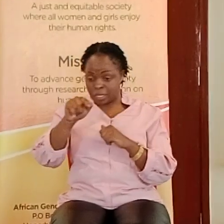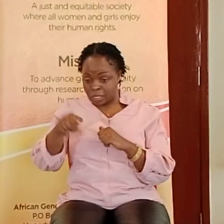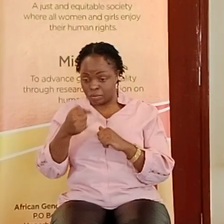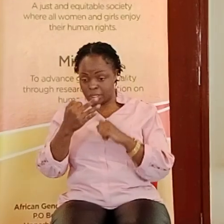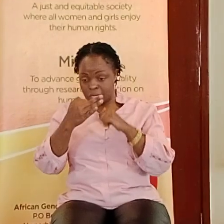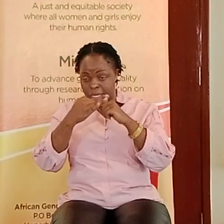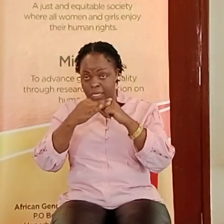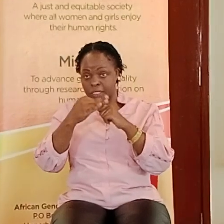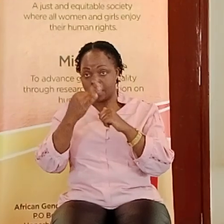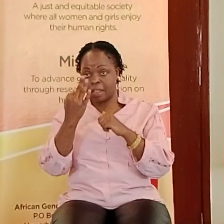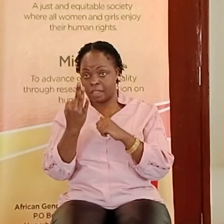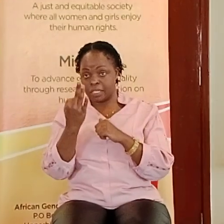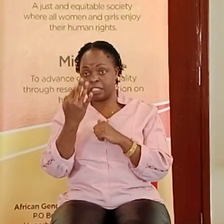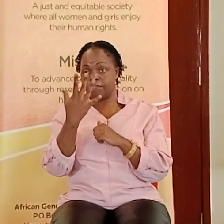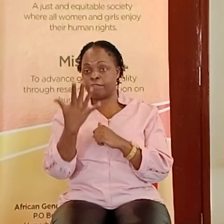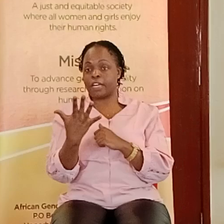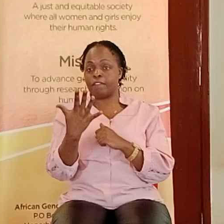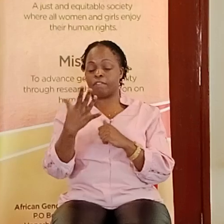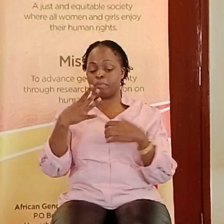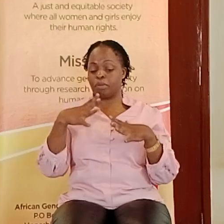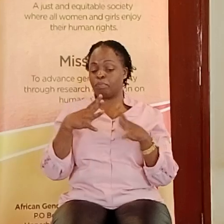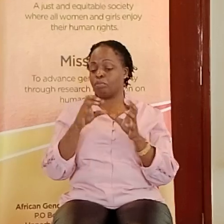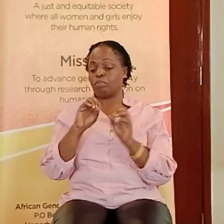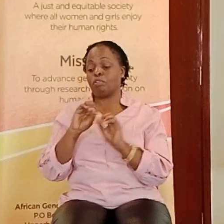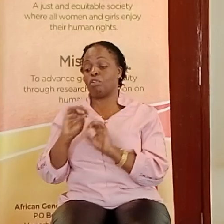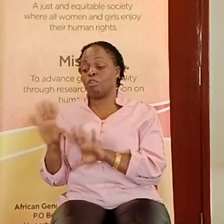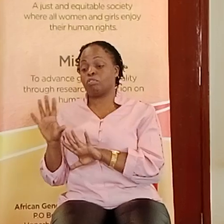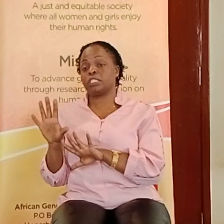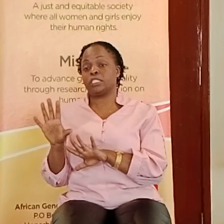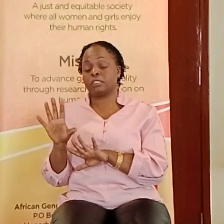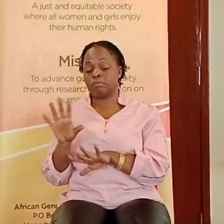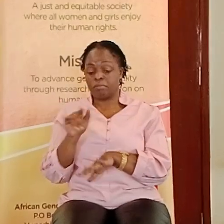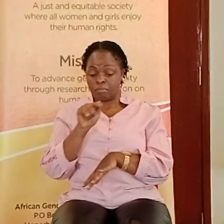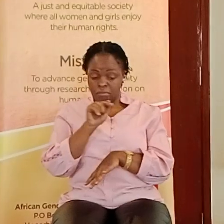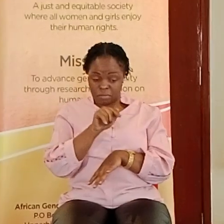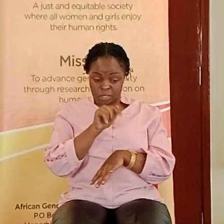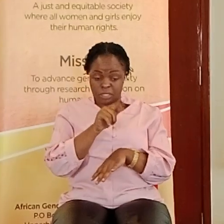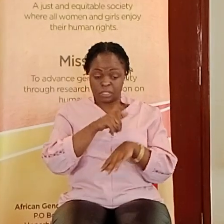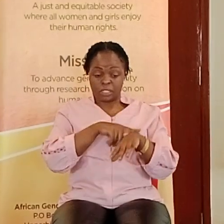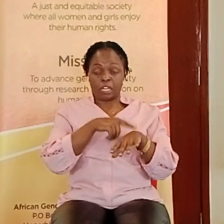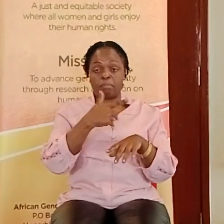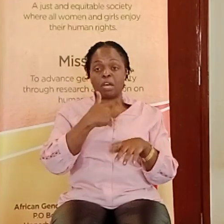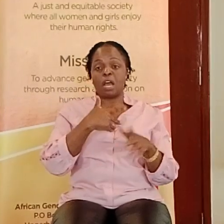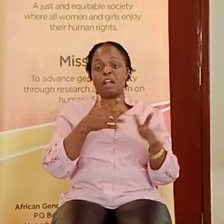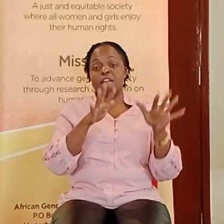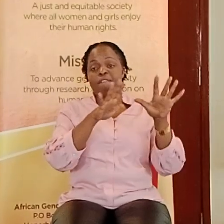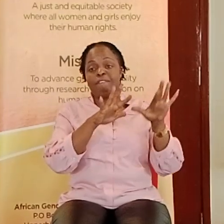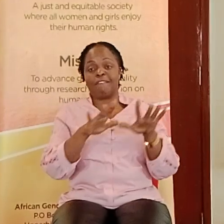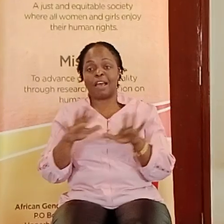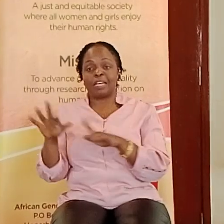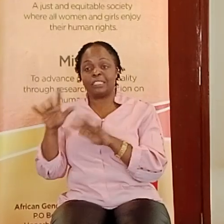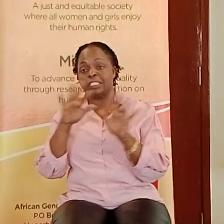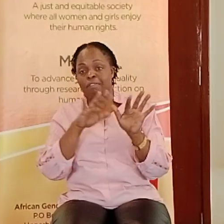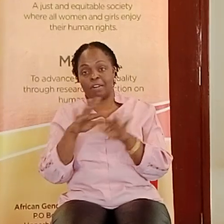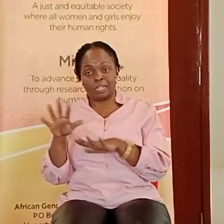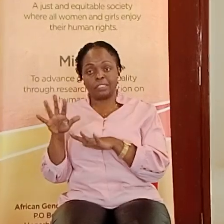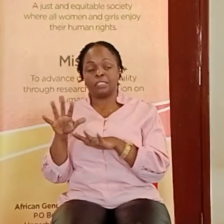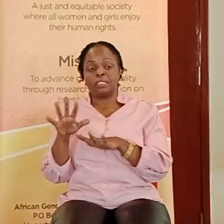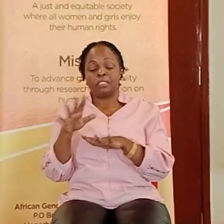281,835 people were displaced. This is when we had the floods. And goes on to say